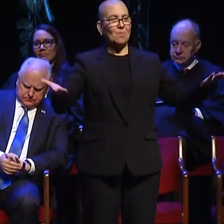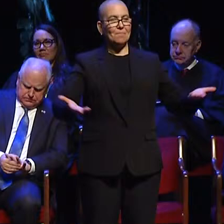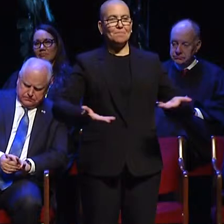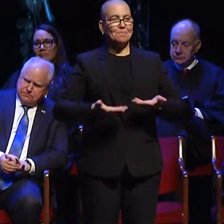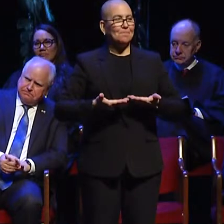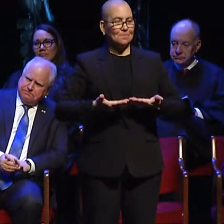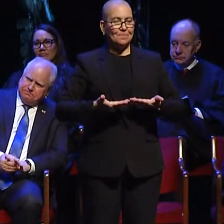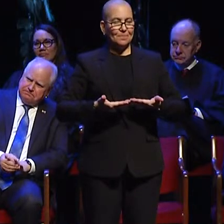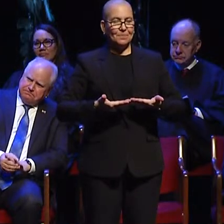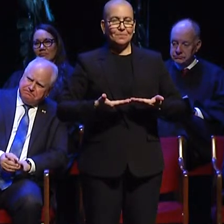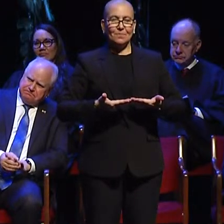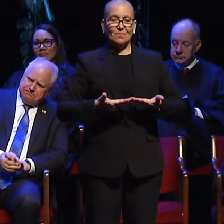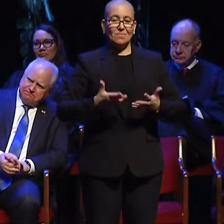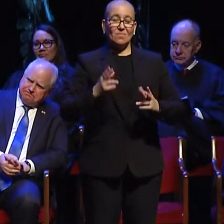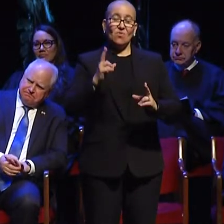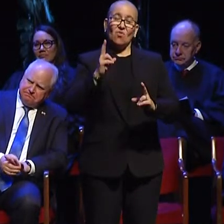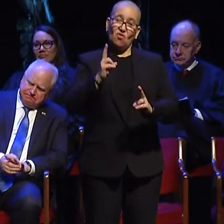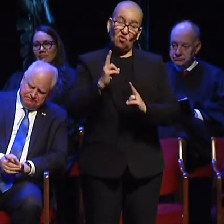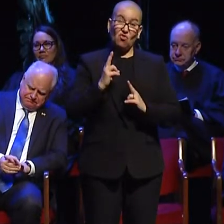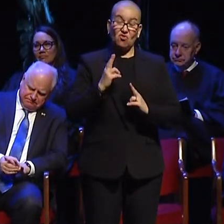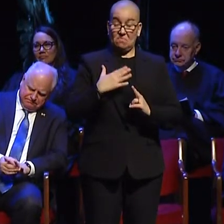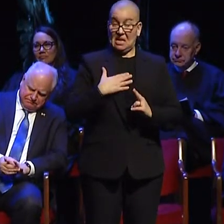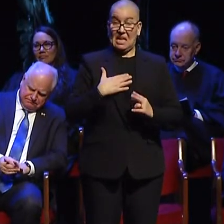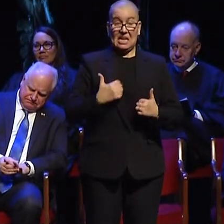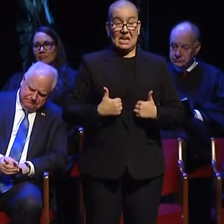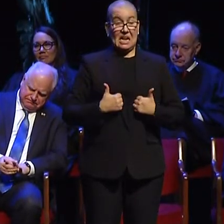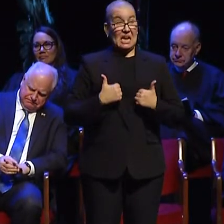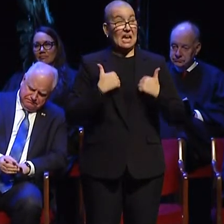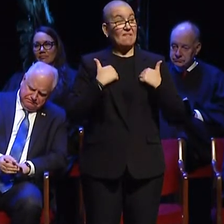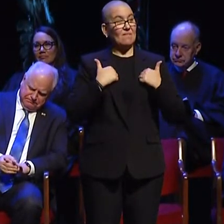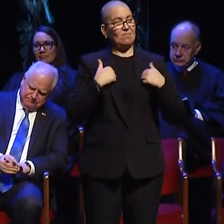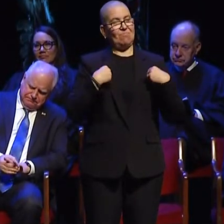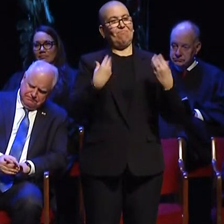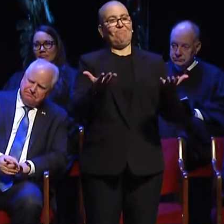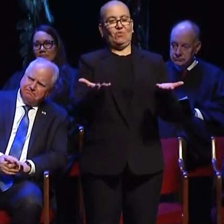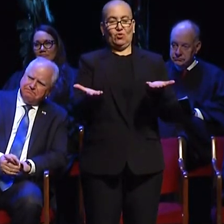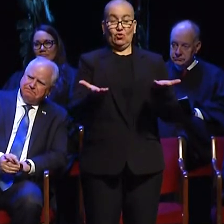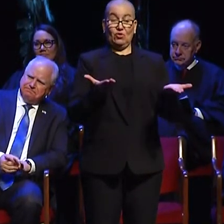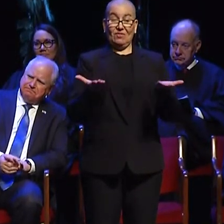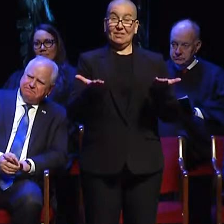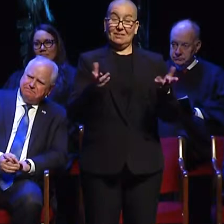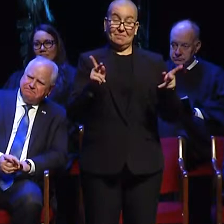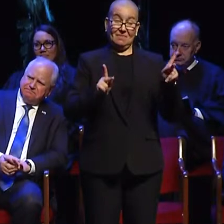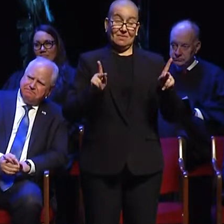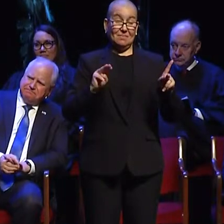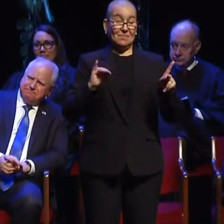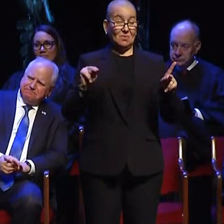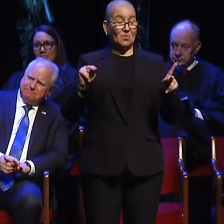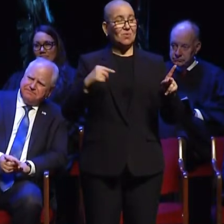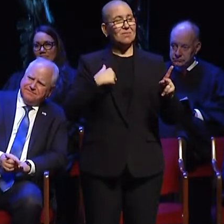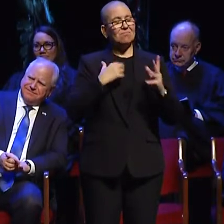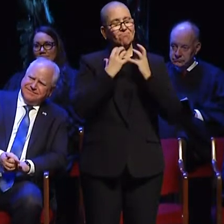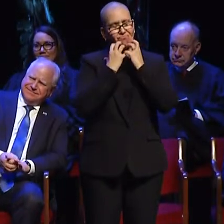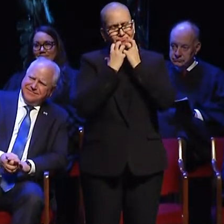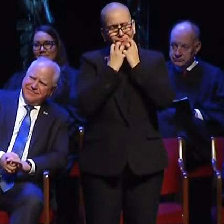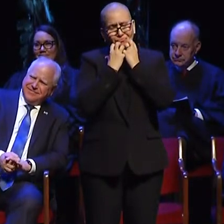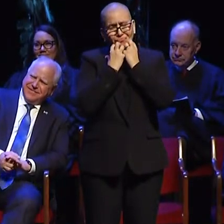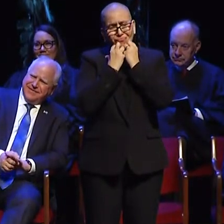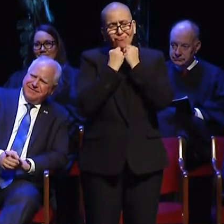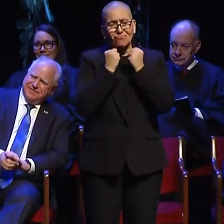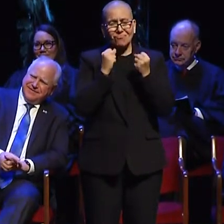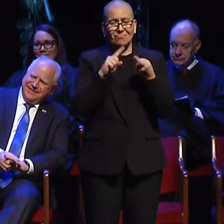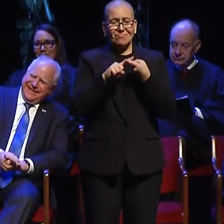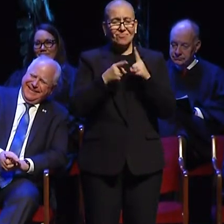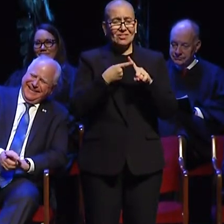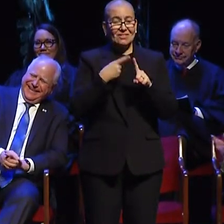a lifetime to serve the people of Minnesota with my dear, dear friend and my favorite coworker, Governor